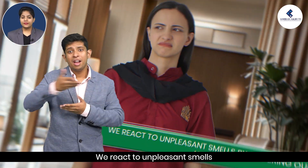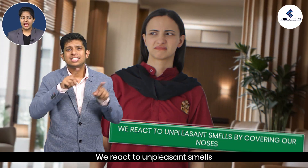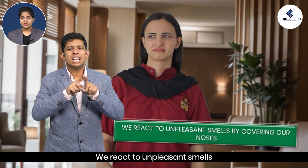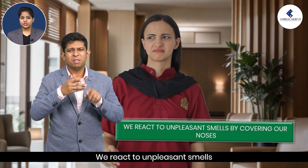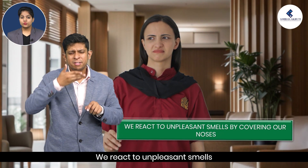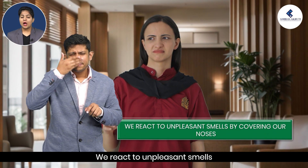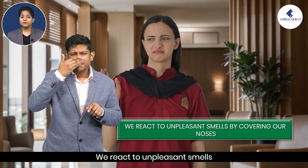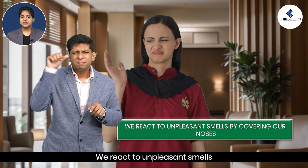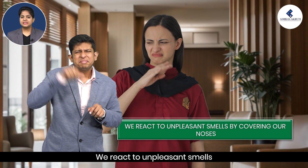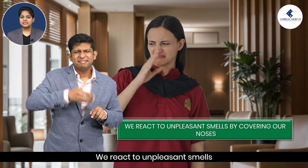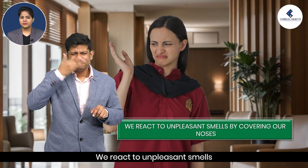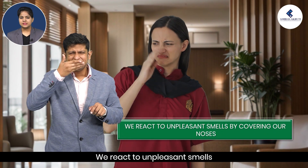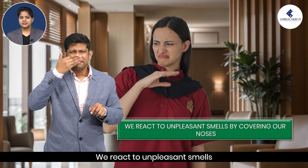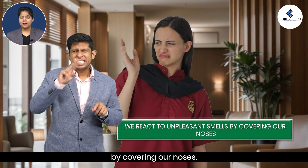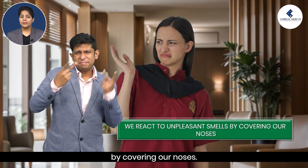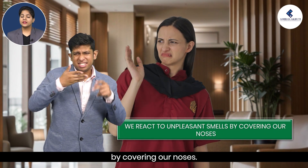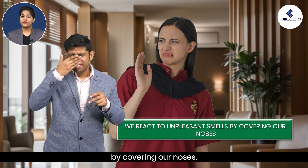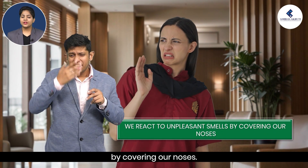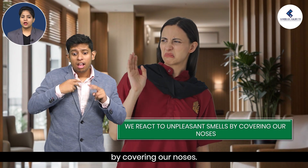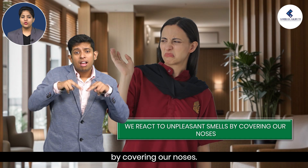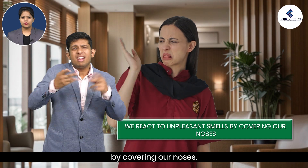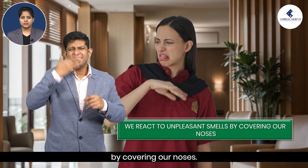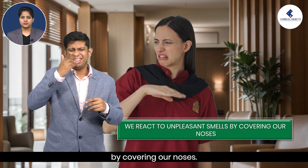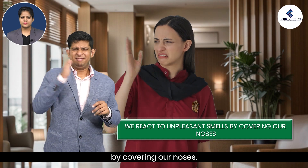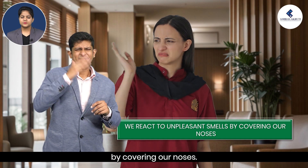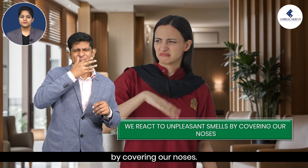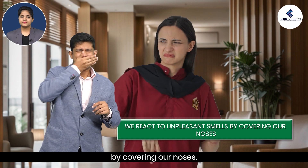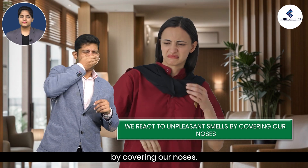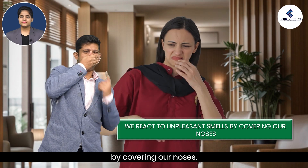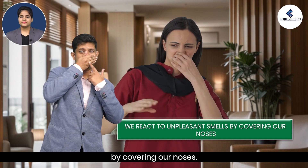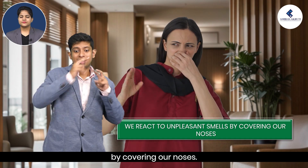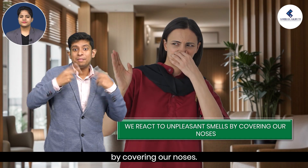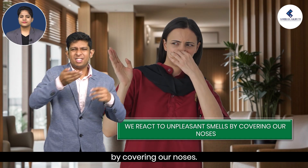We react to unpleasant smells by covering our noses.